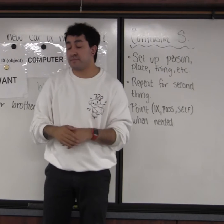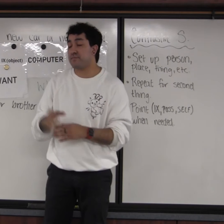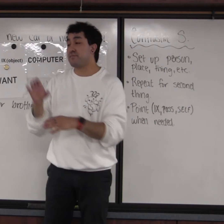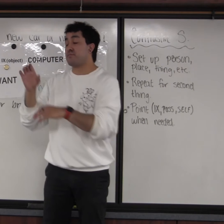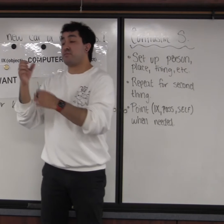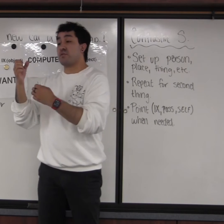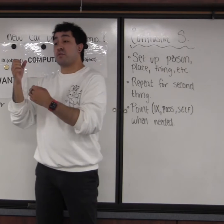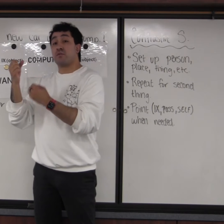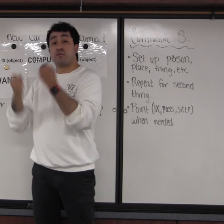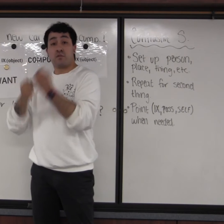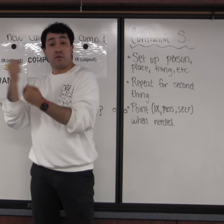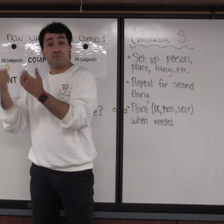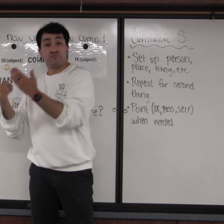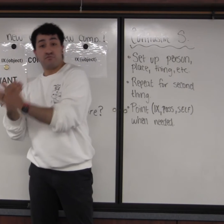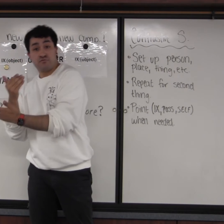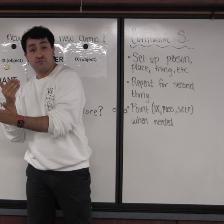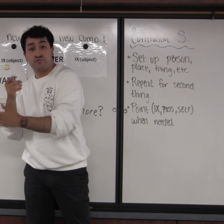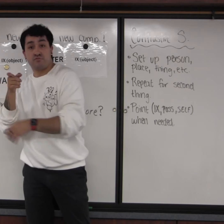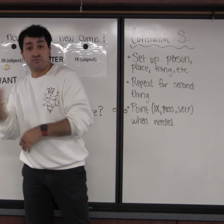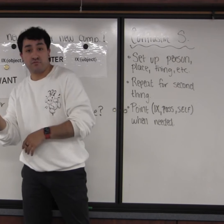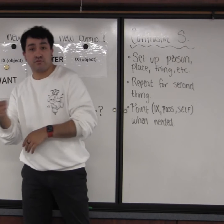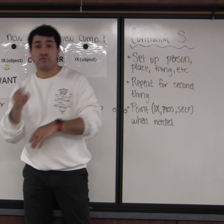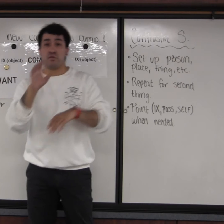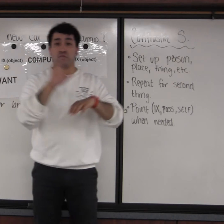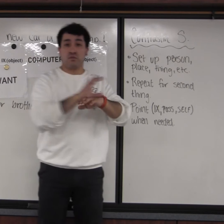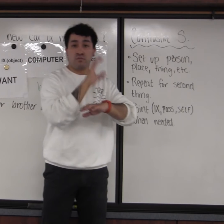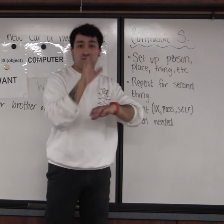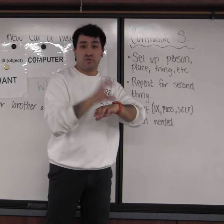start to dissolve a better bit. So it might more look like this.